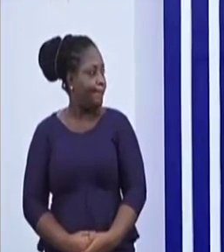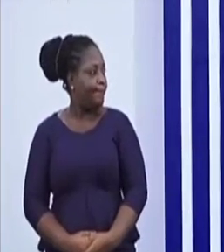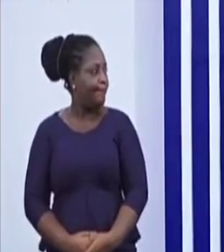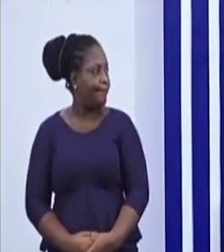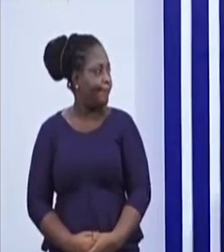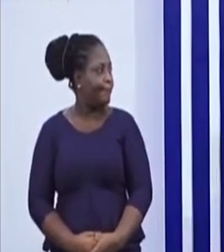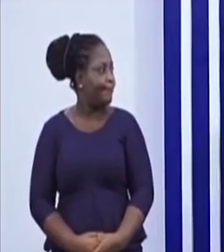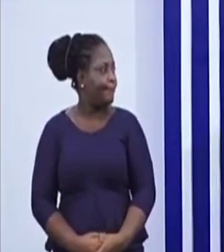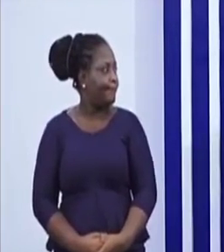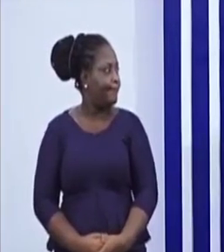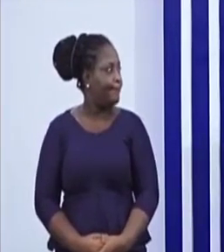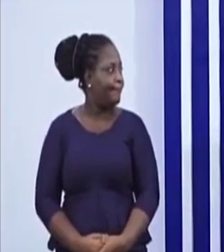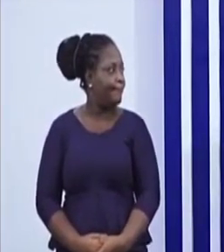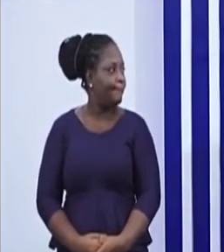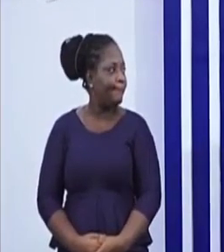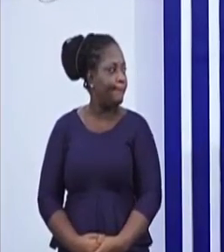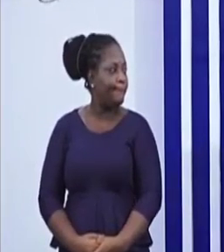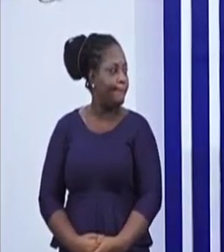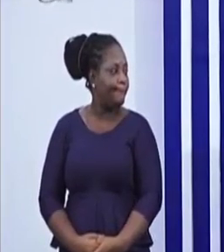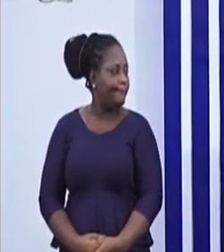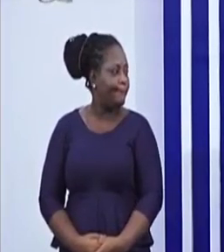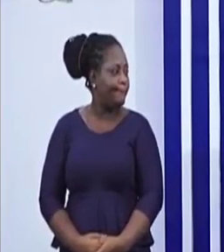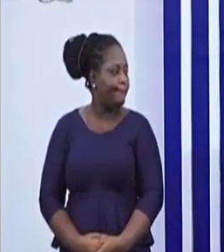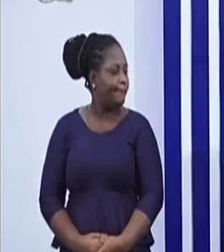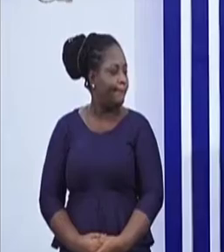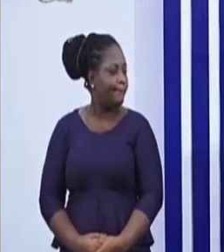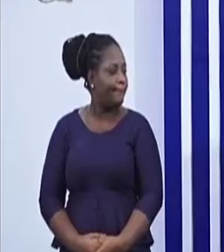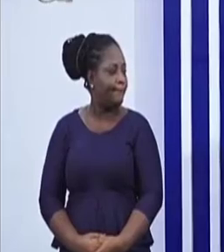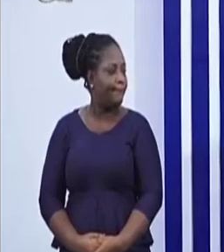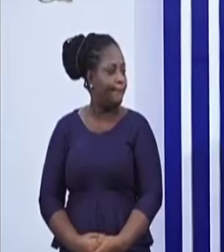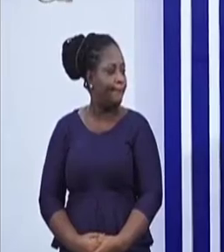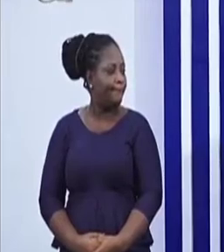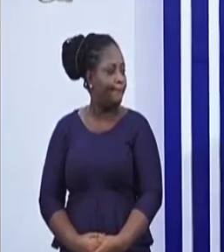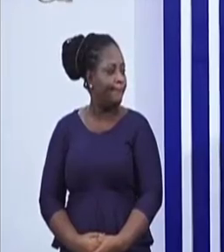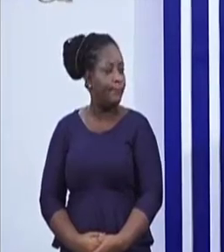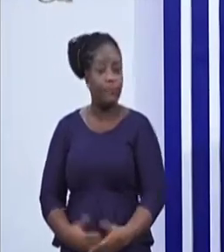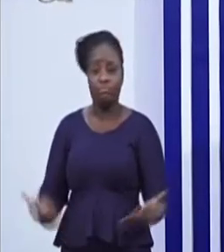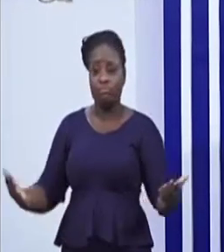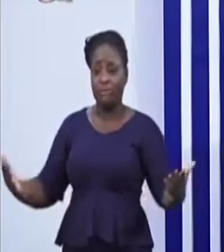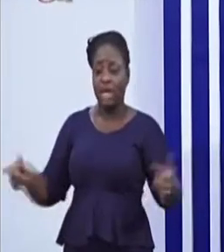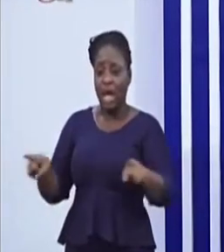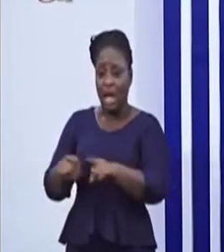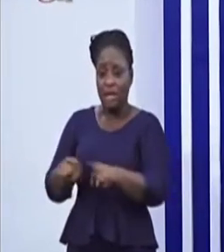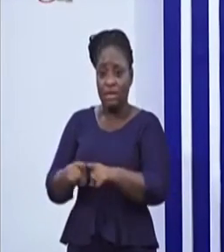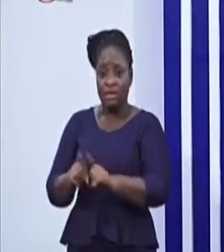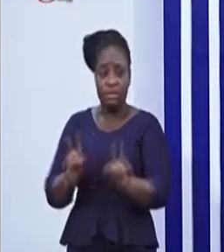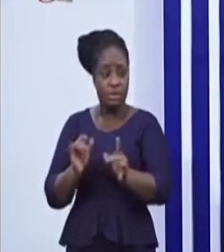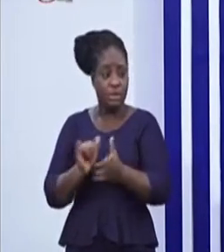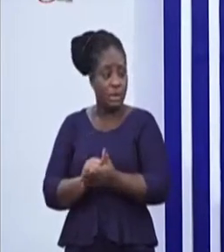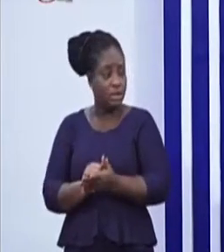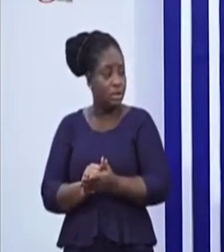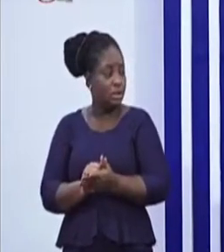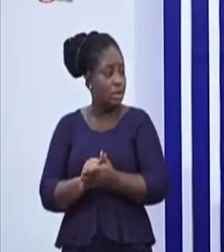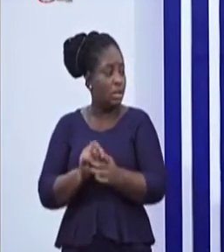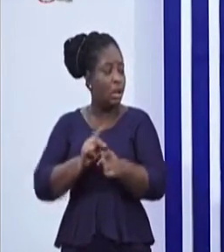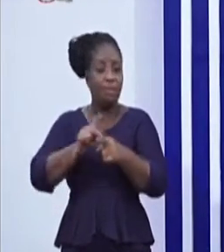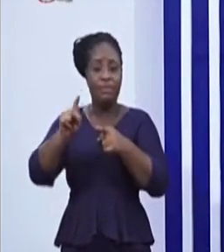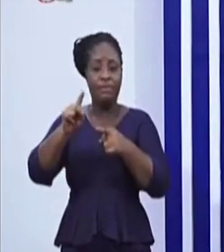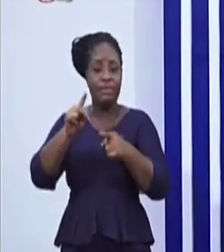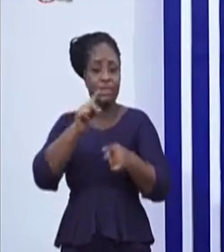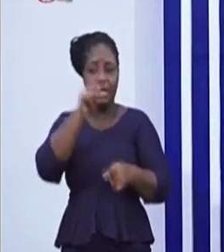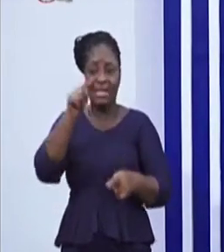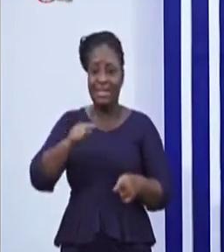Dixon, thank you for that quick word from National Security. Yes, and while you do that, Professor Zakaria, a quick word from the